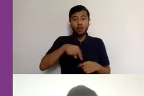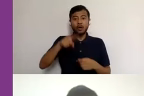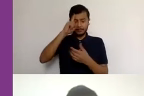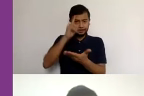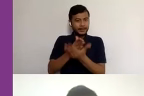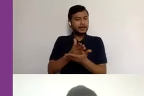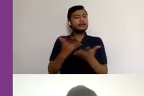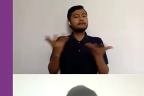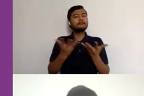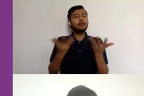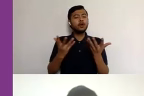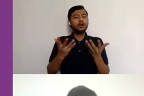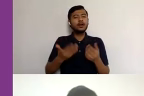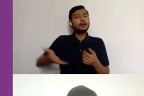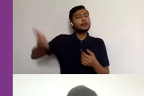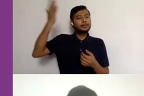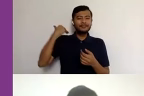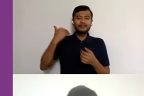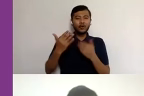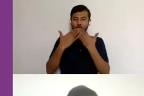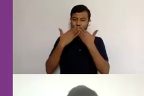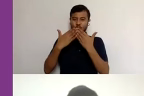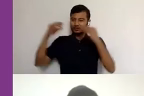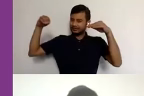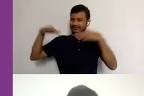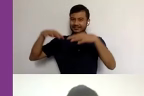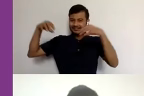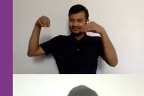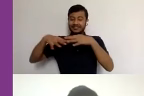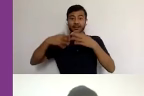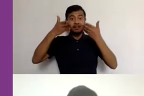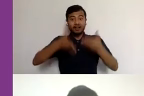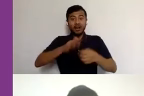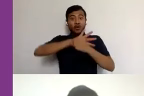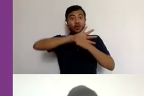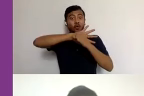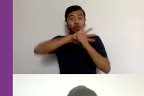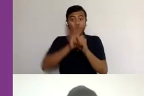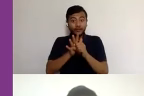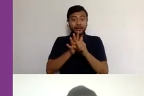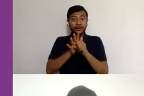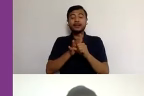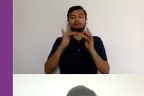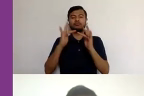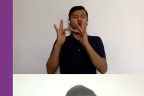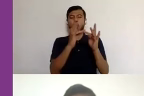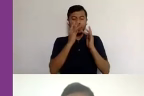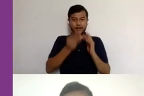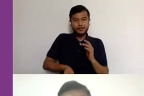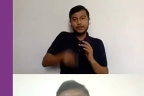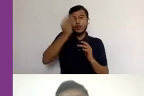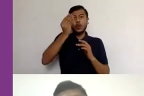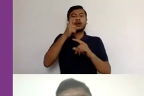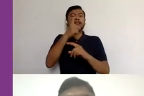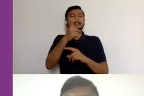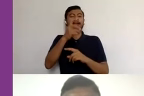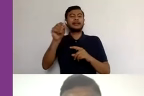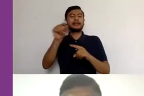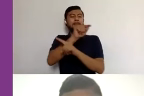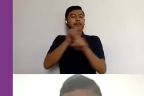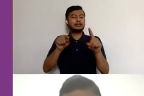will rely heavily on technology after the pandemic. I know that seems very intuitive and common sense, and it probably is,